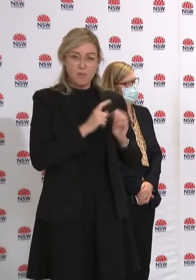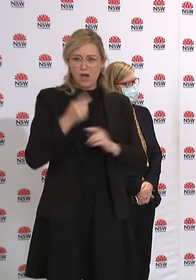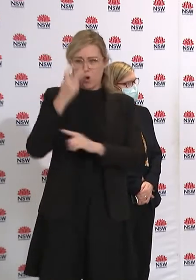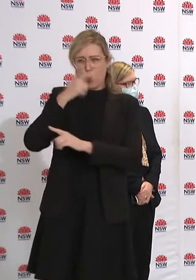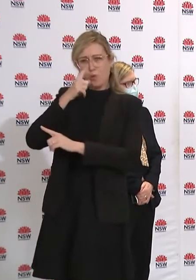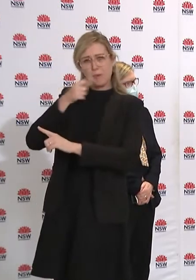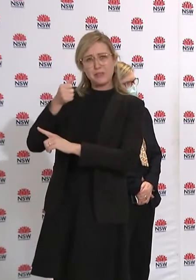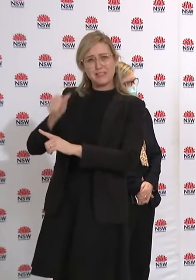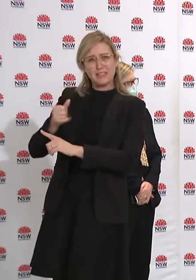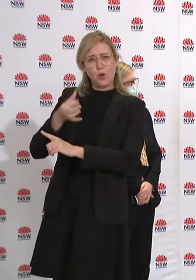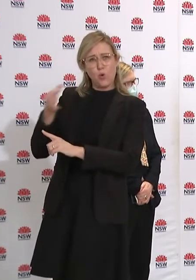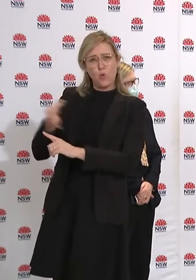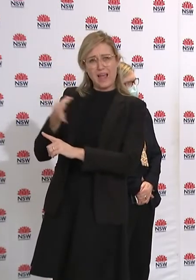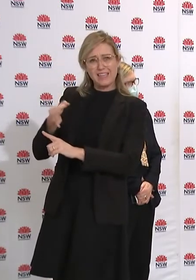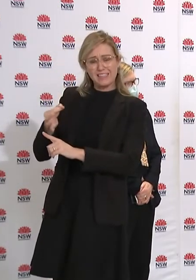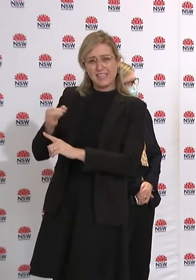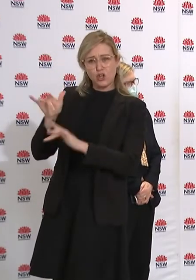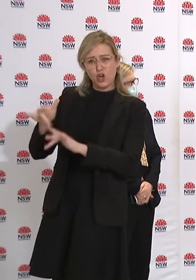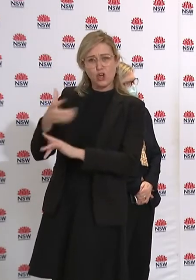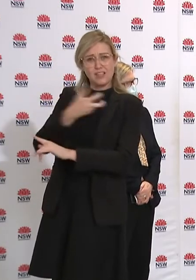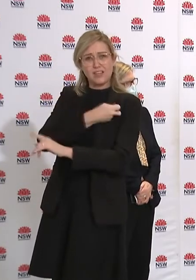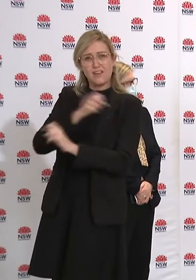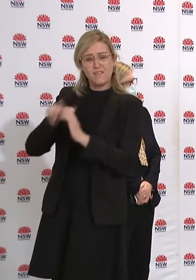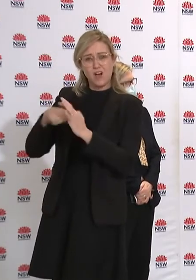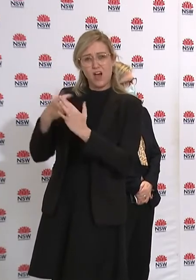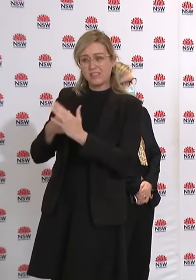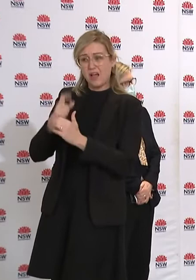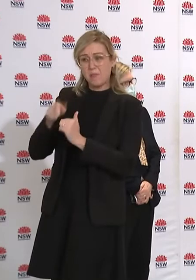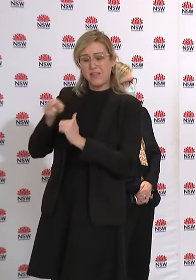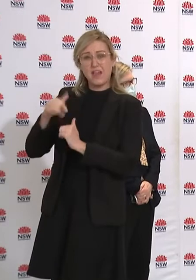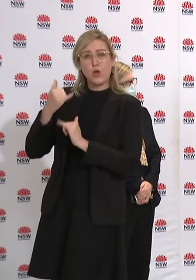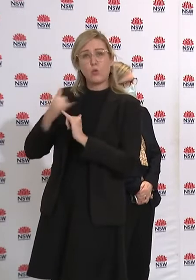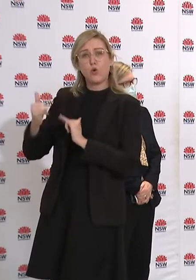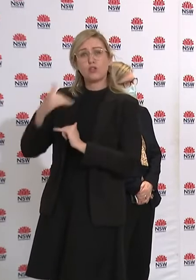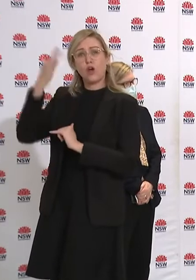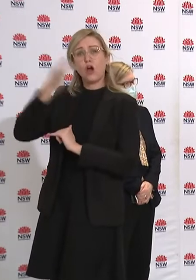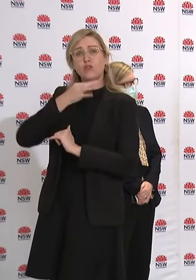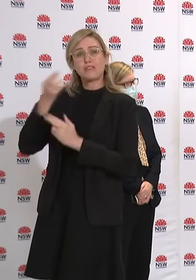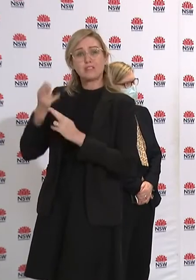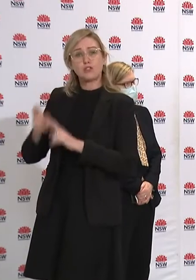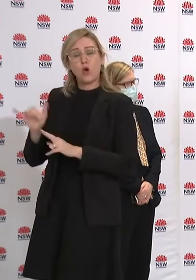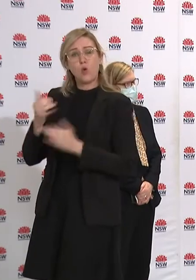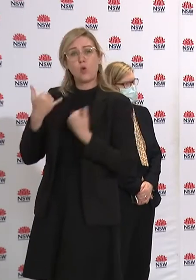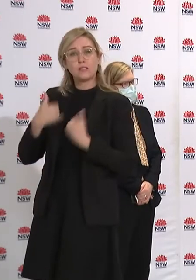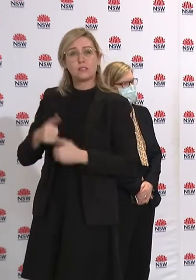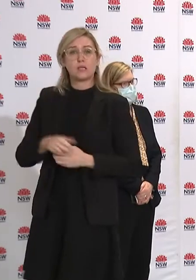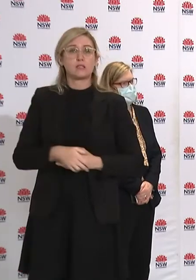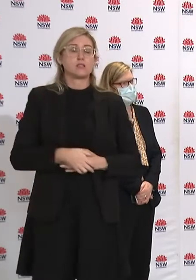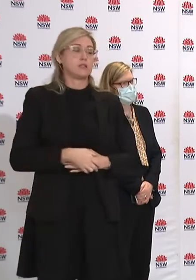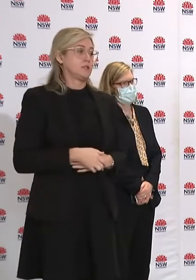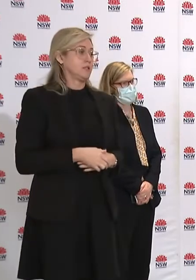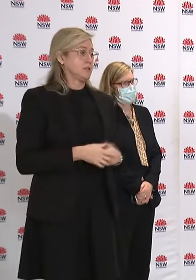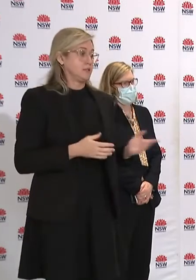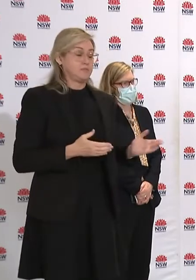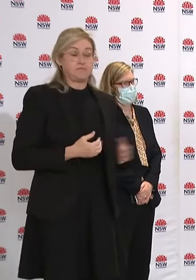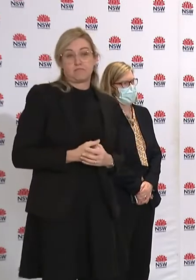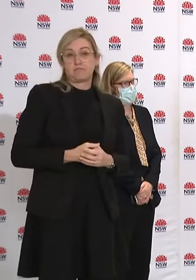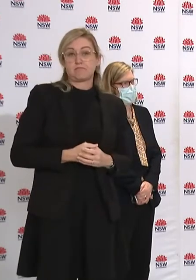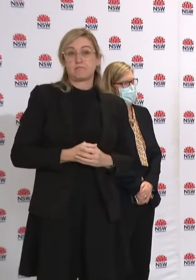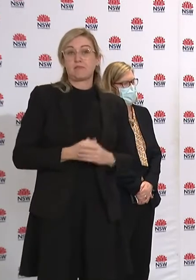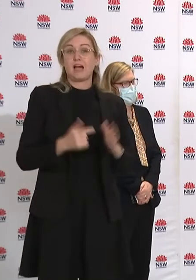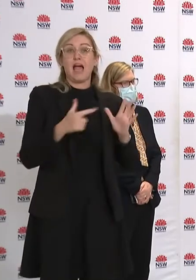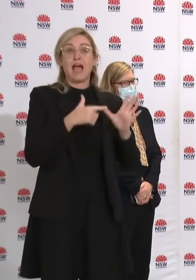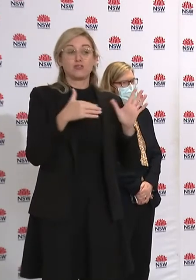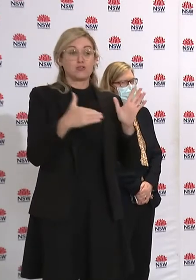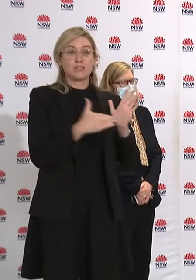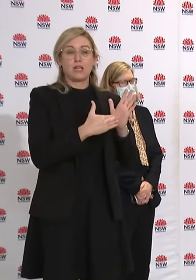that the short answer here is there is oceans of AstraZeneca in New South Wales. There